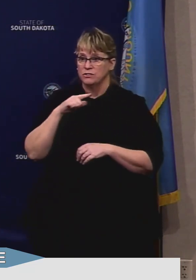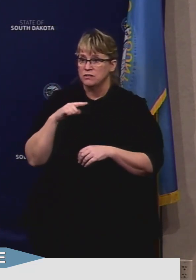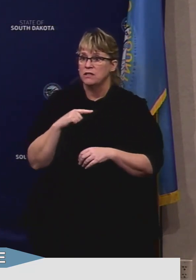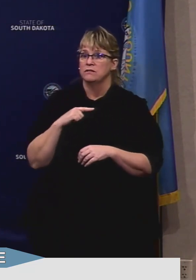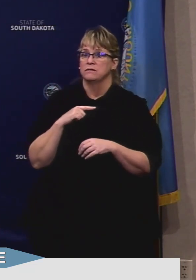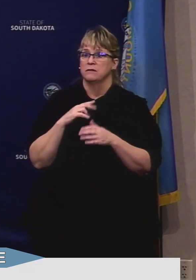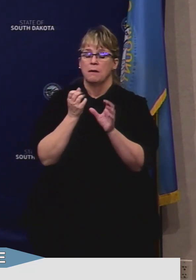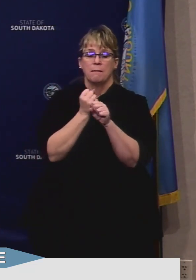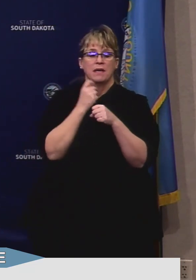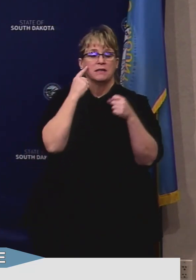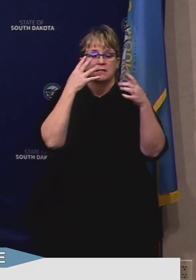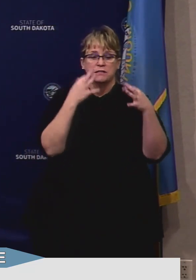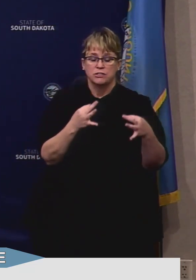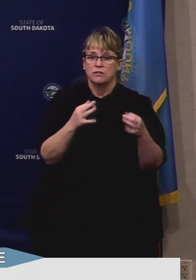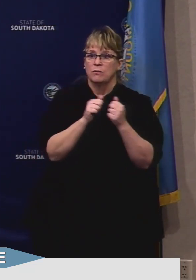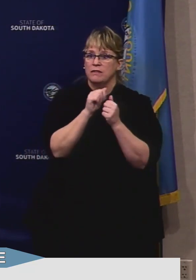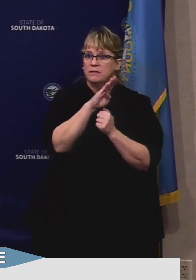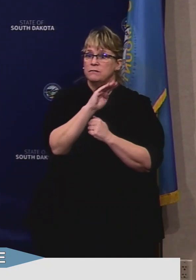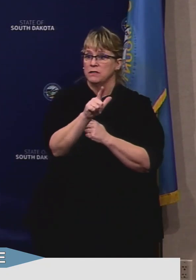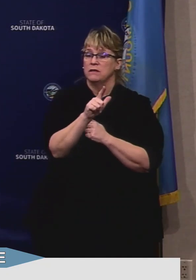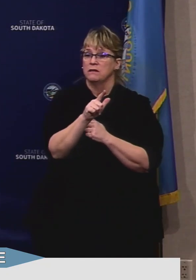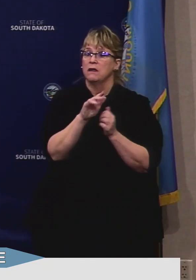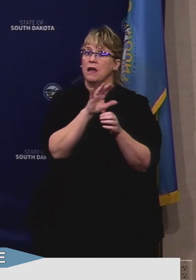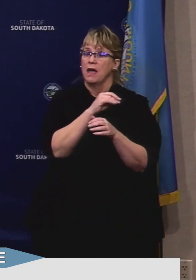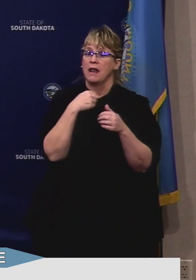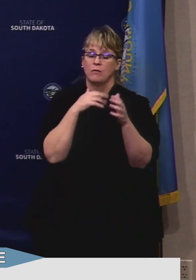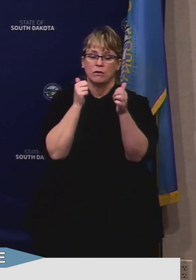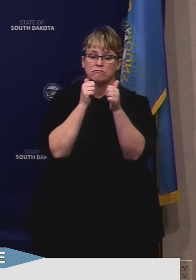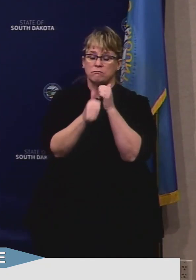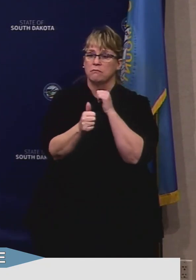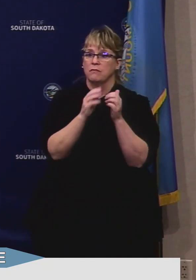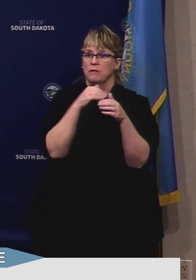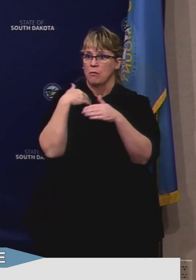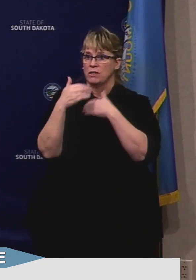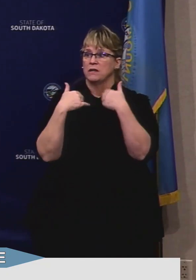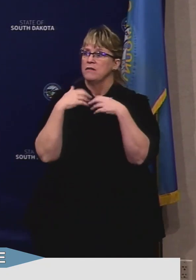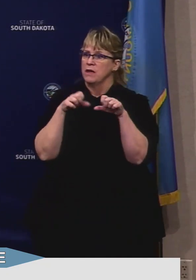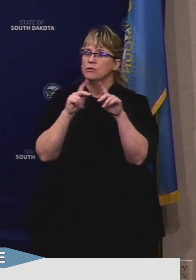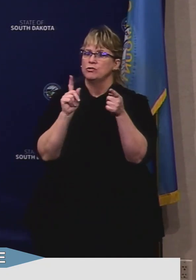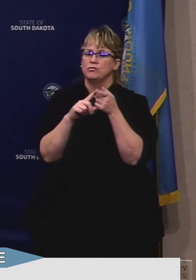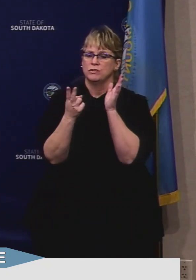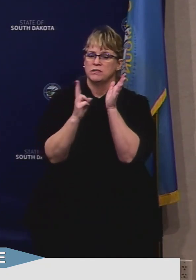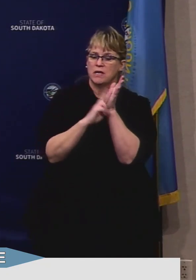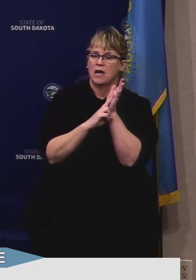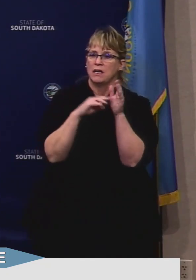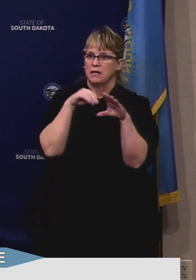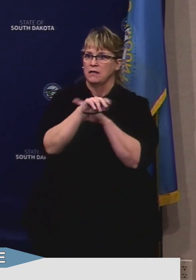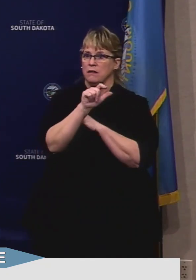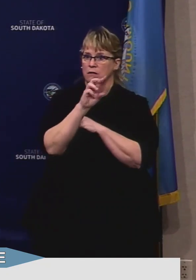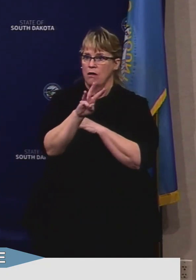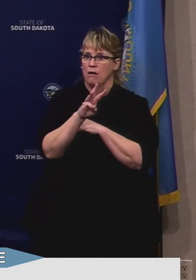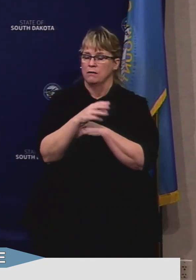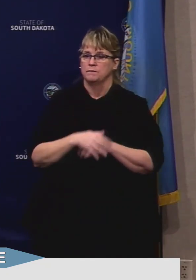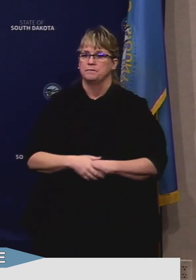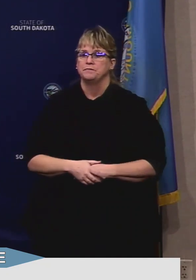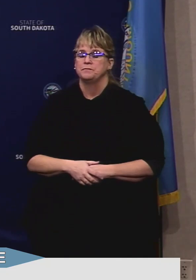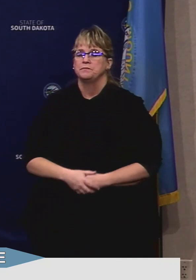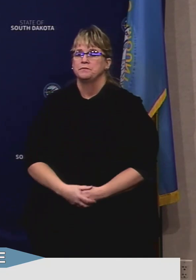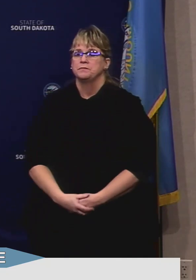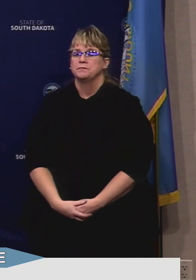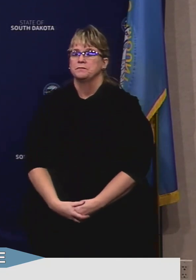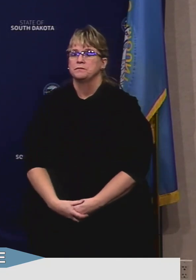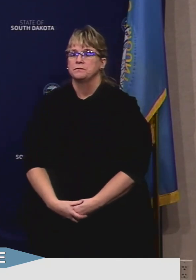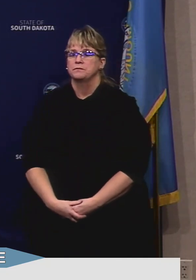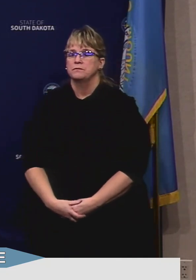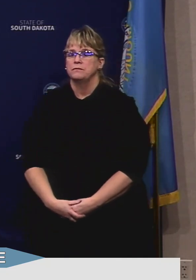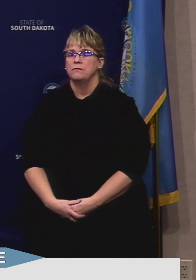that will be making a decision on this bill, and that it'll get through the process and I'll have the opportunity to sign it into law. Now, there has also this